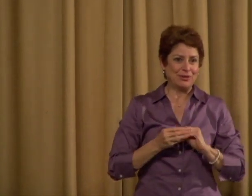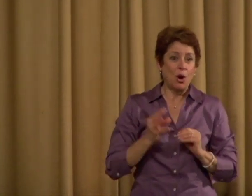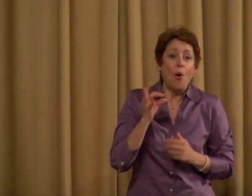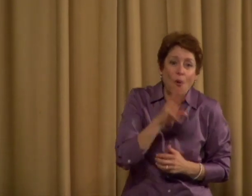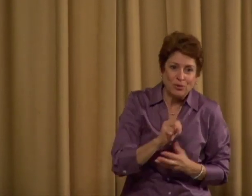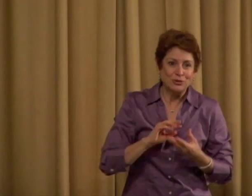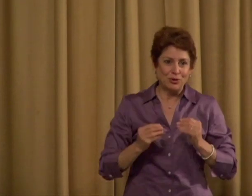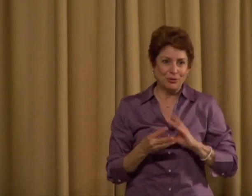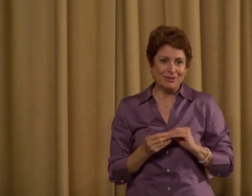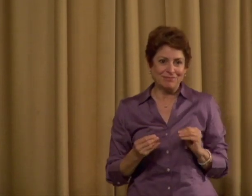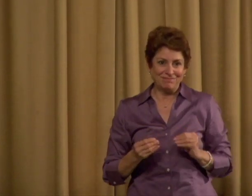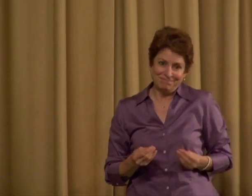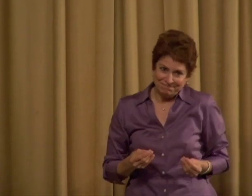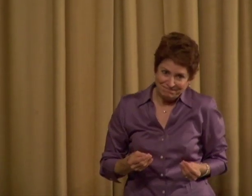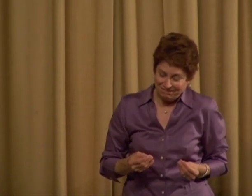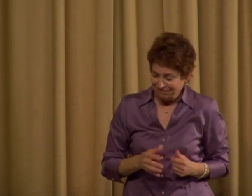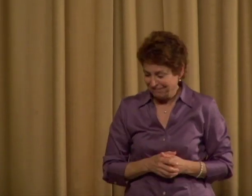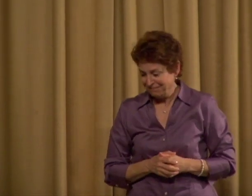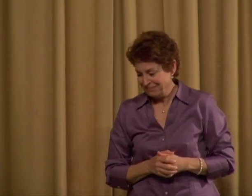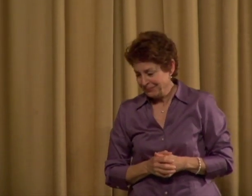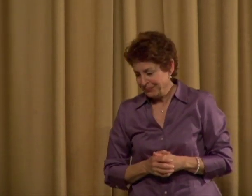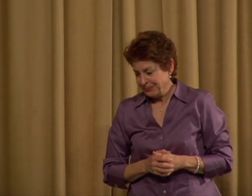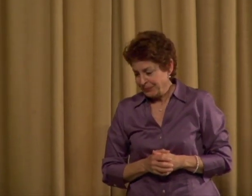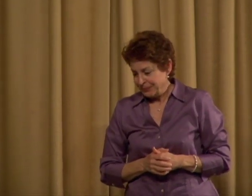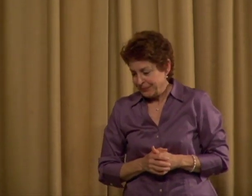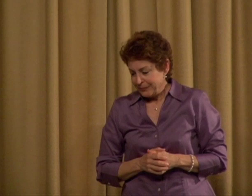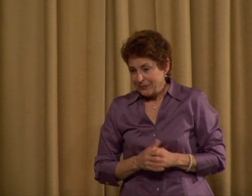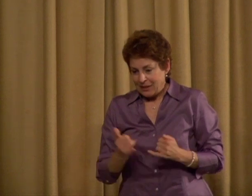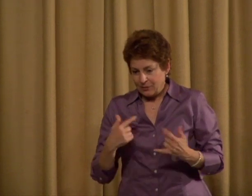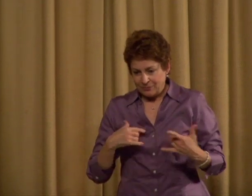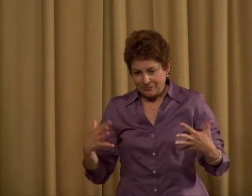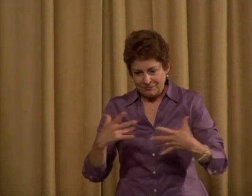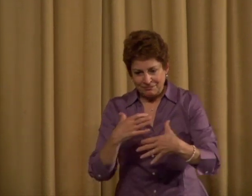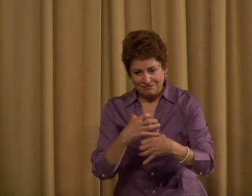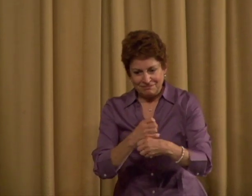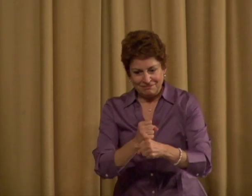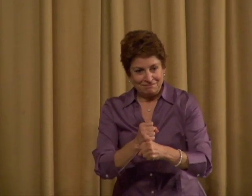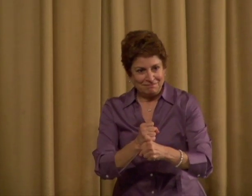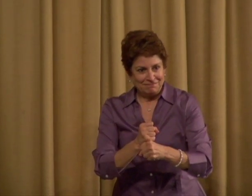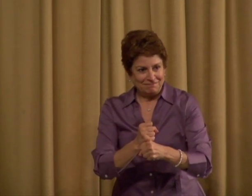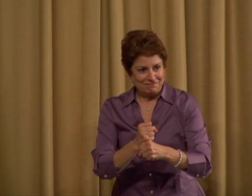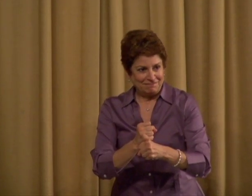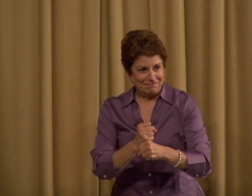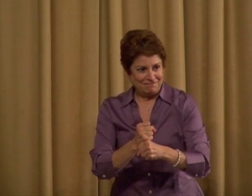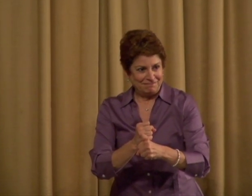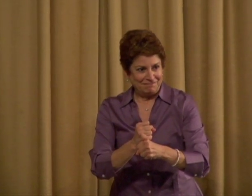important is to tell our story, our own story, that is. So in summary,